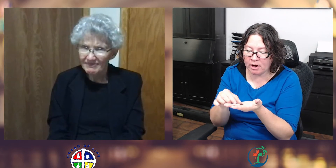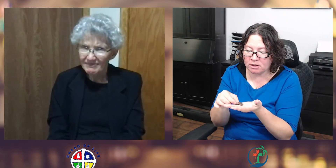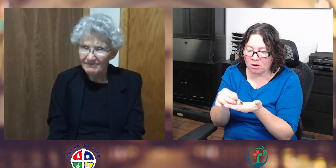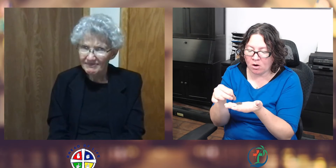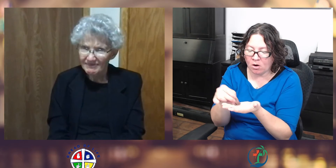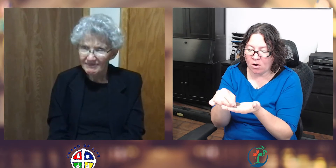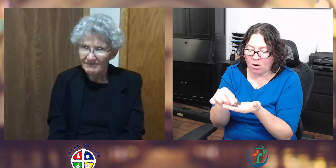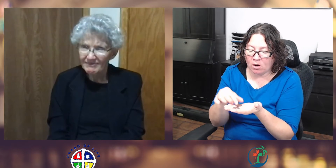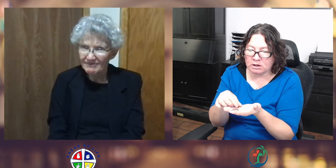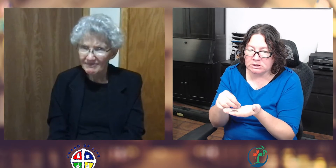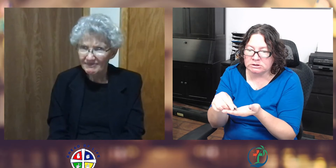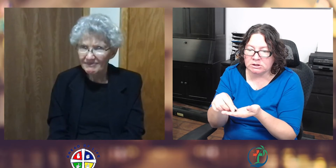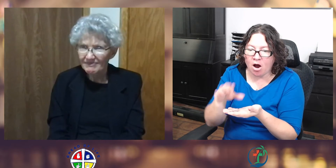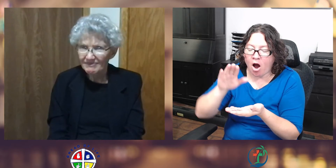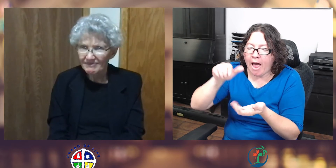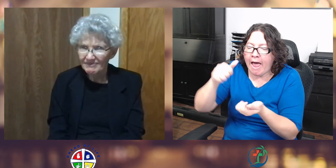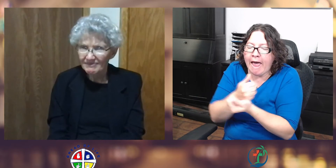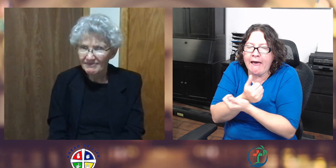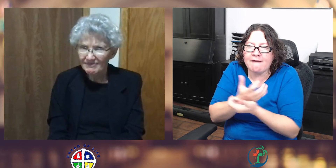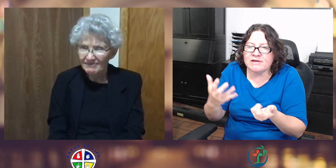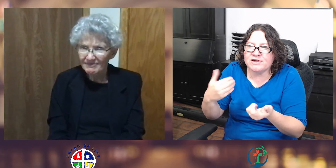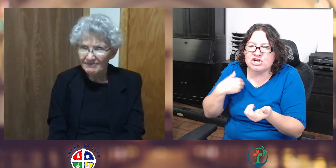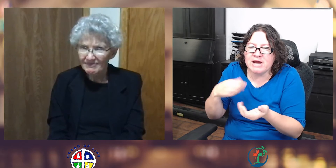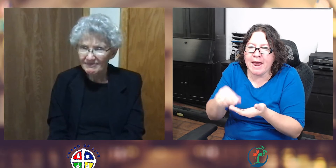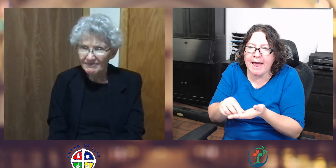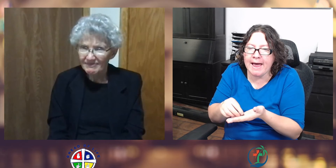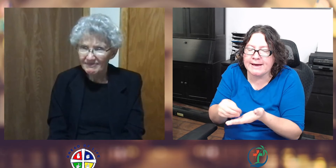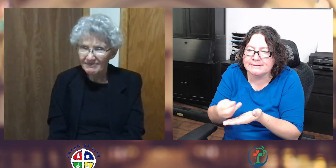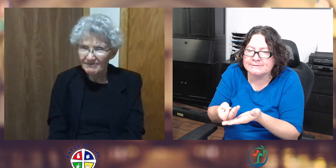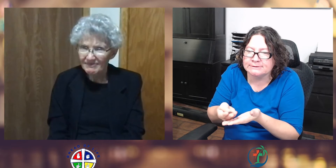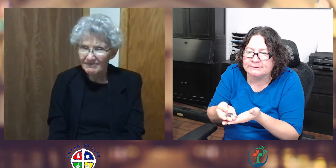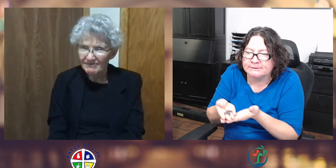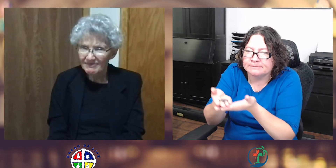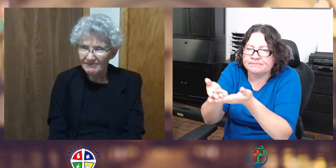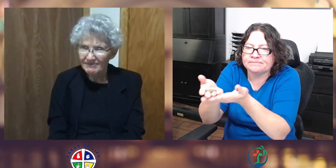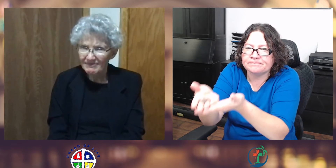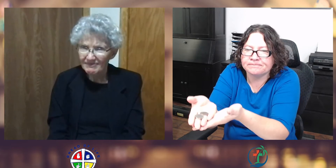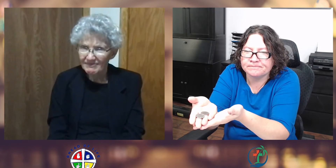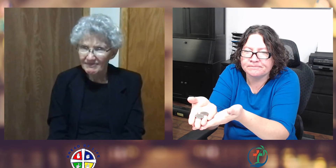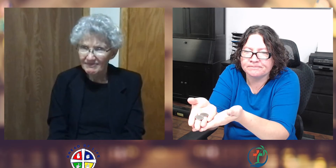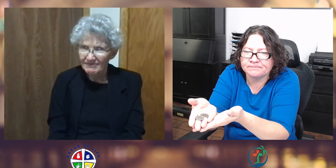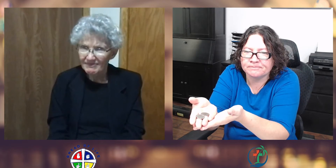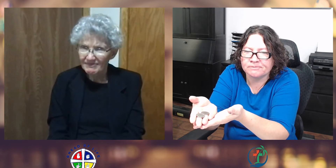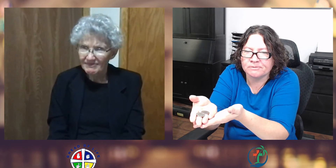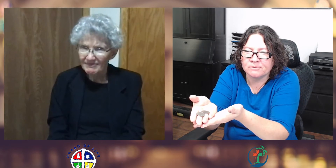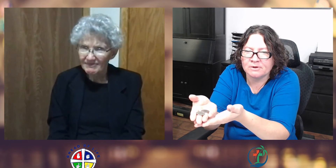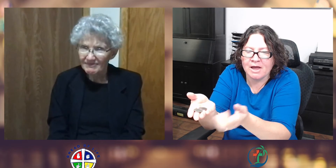Everybody does. He's like Simon, but not like Simon.